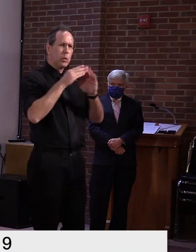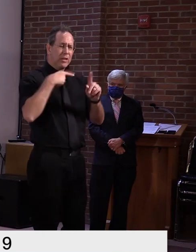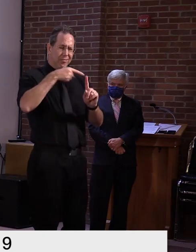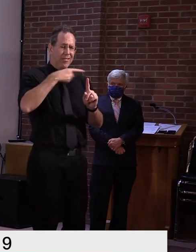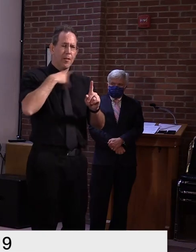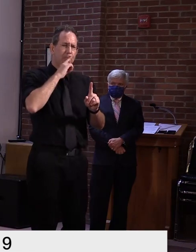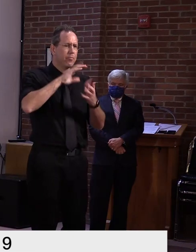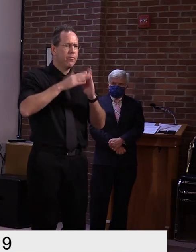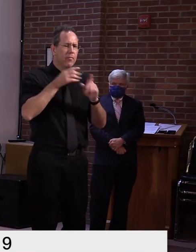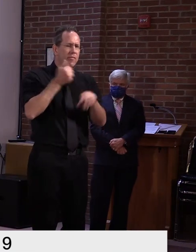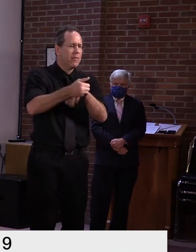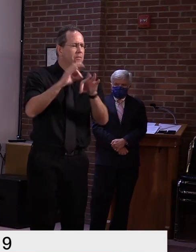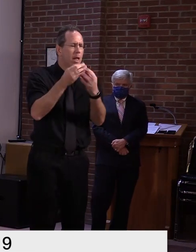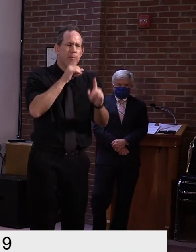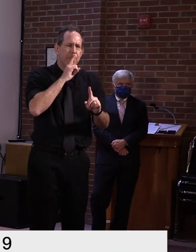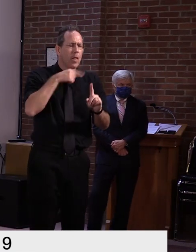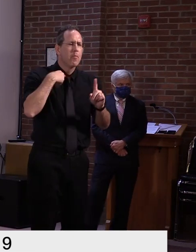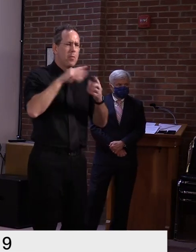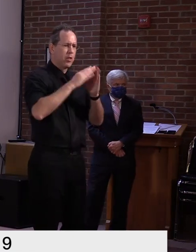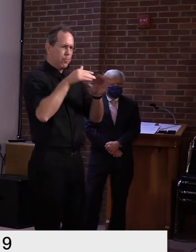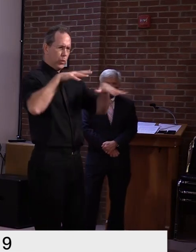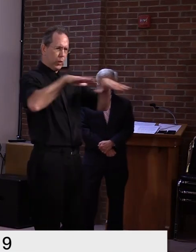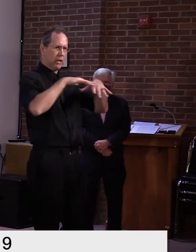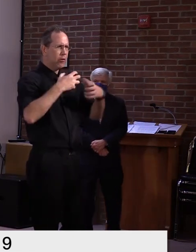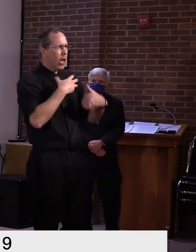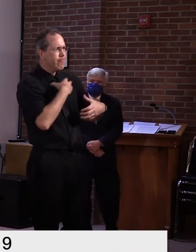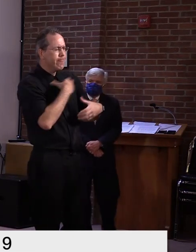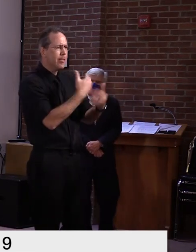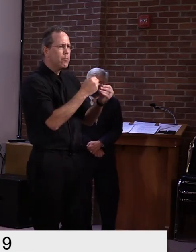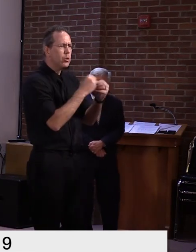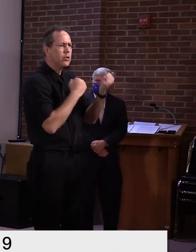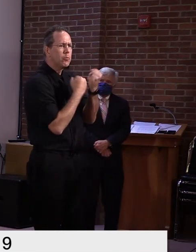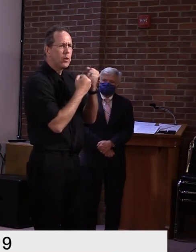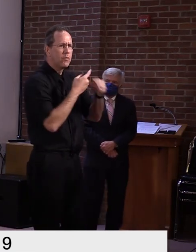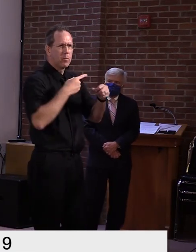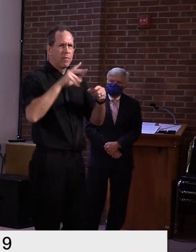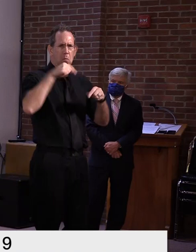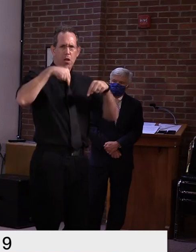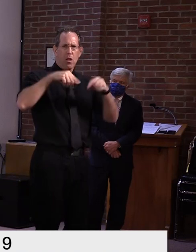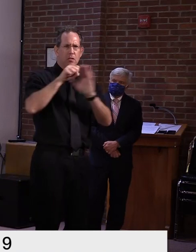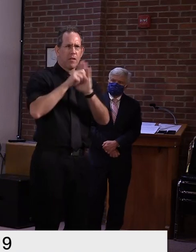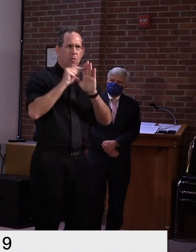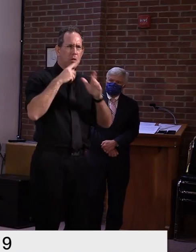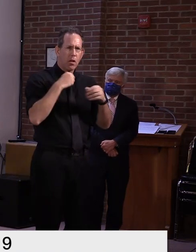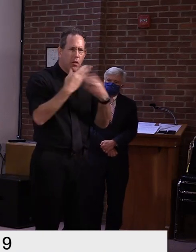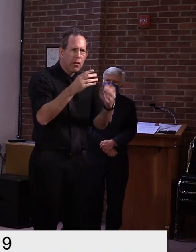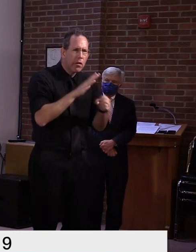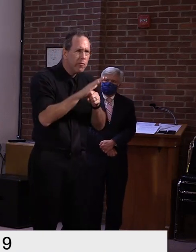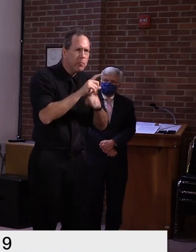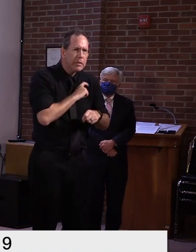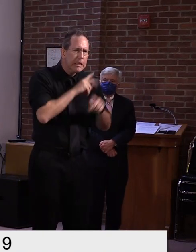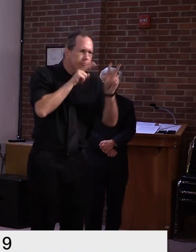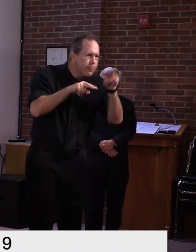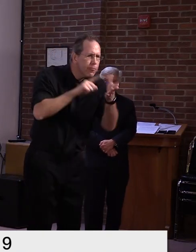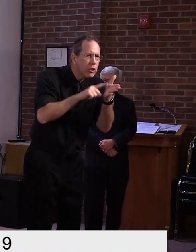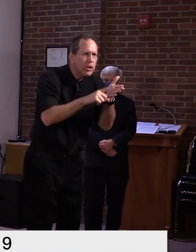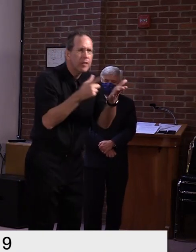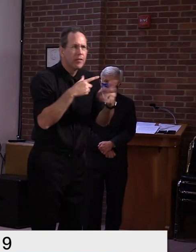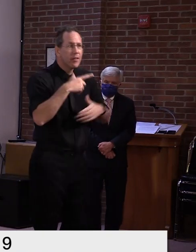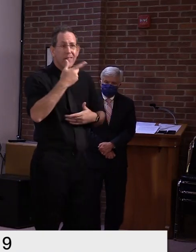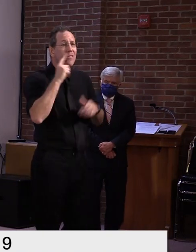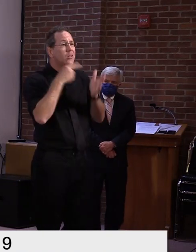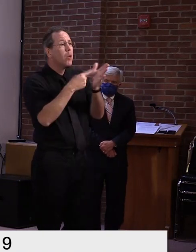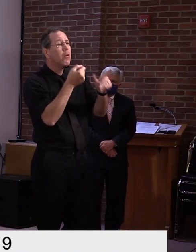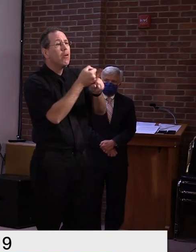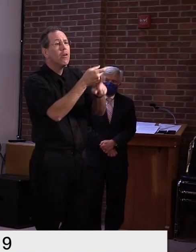the pandemic, you understand. That was started by somewhere else and brought to us. Oh, sure, and I don't think anybody's saying